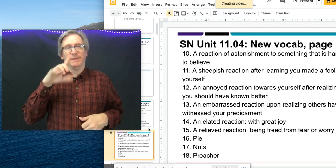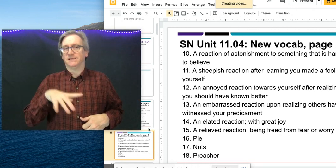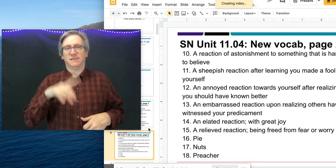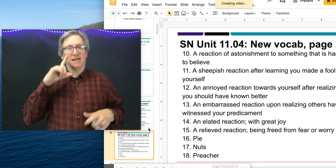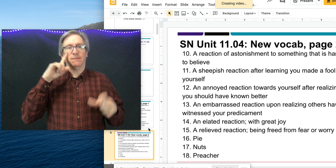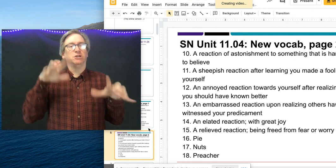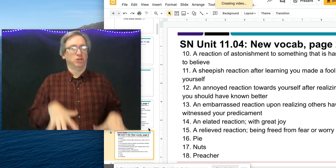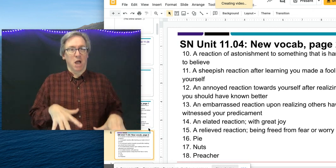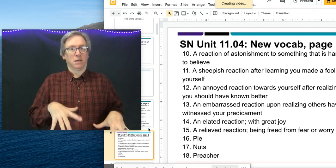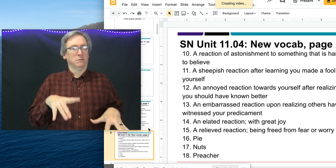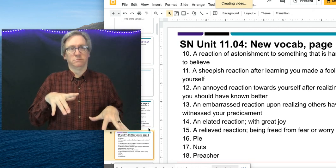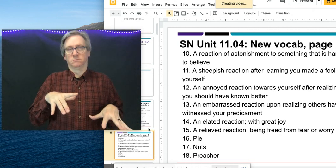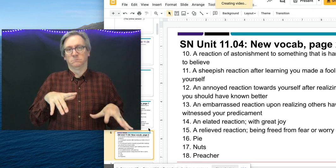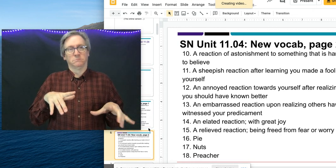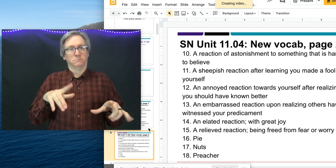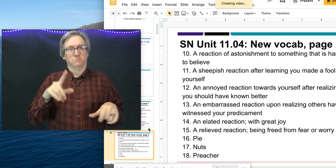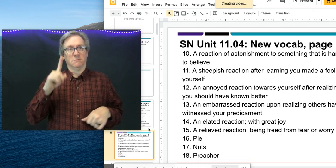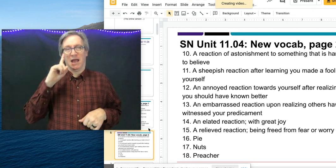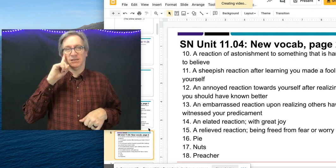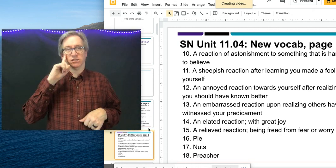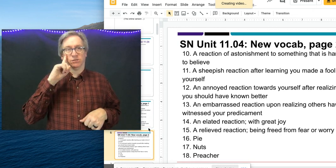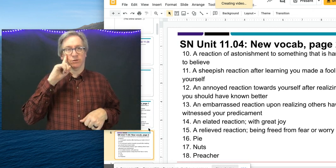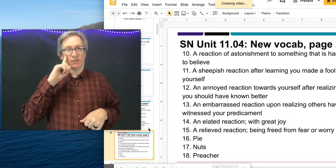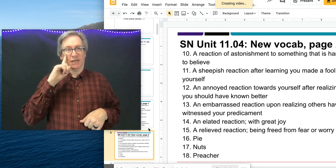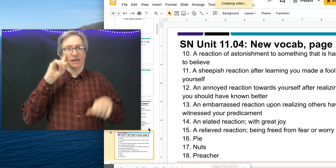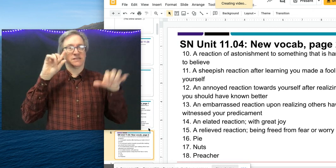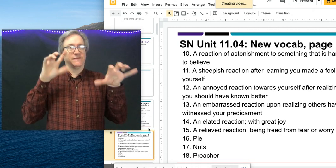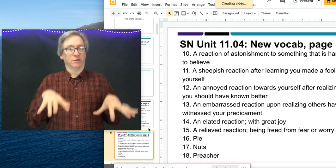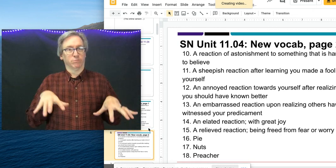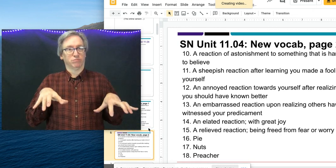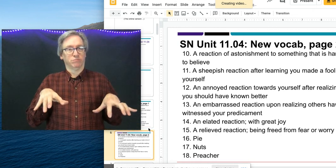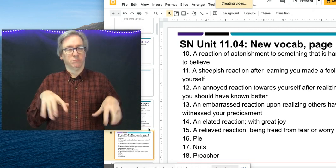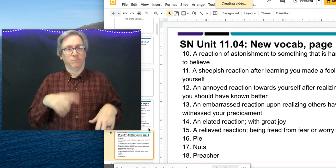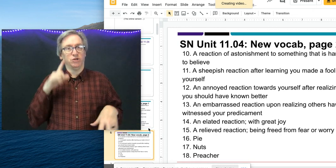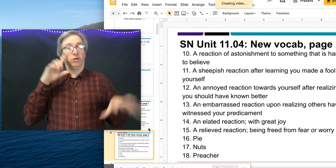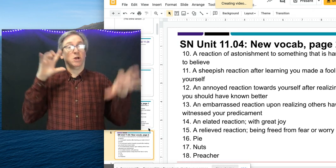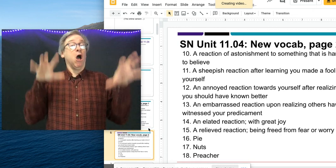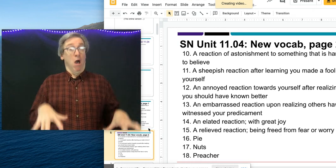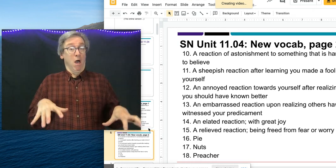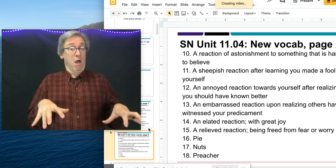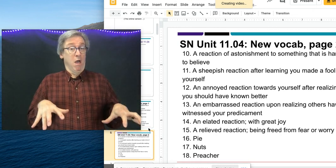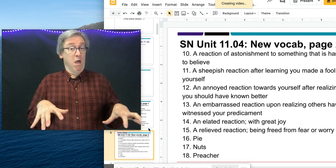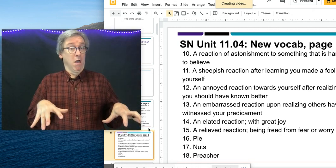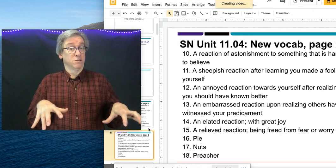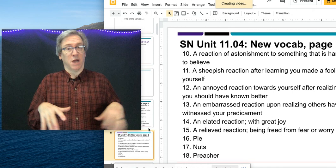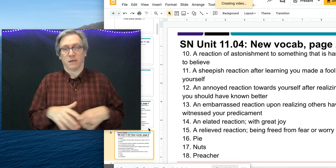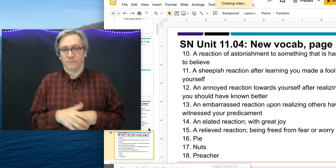It's basically the same as shock. I just learned it with an index finger. But you can,